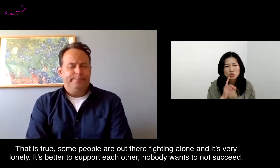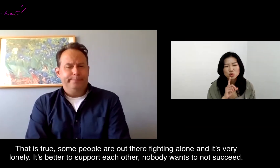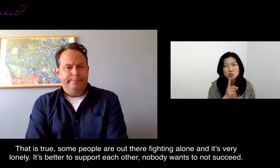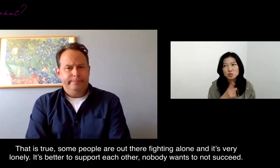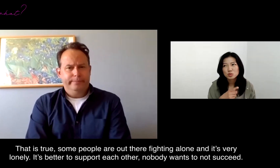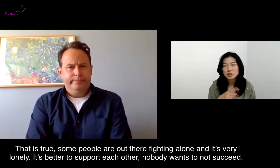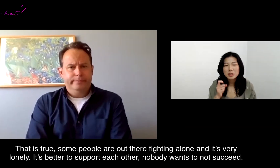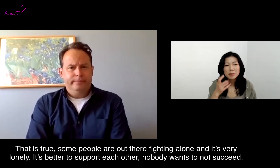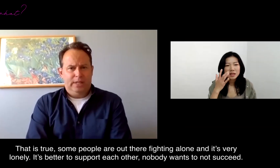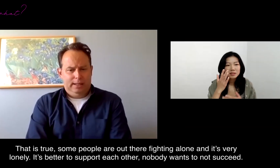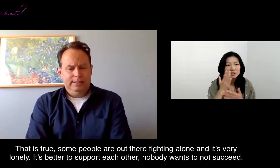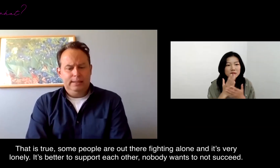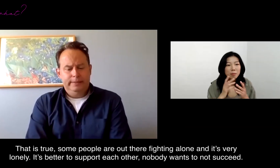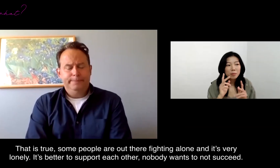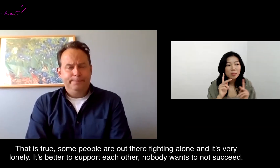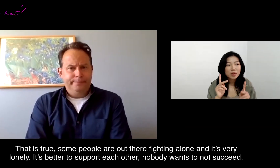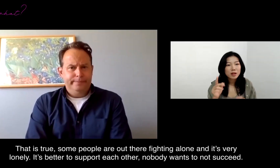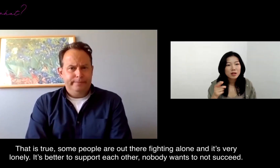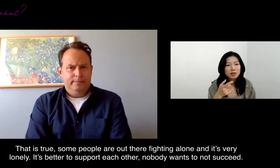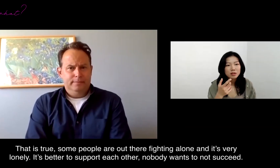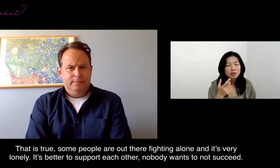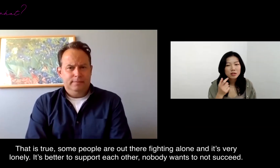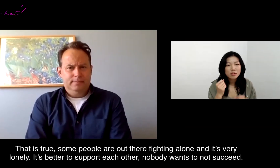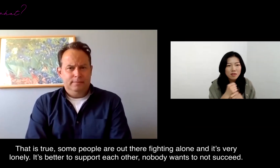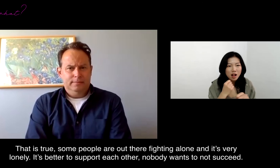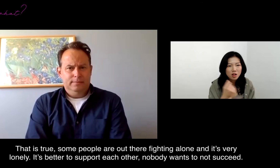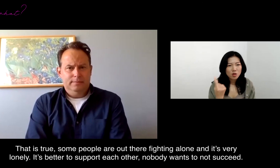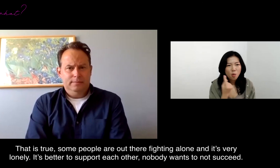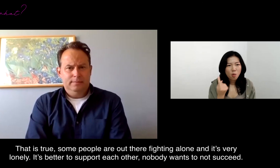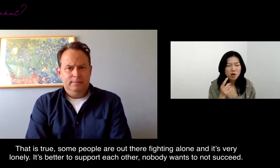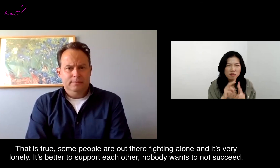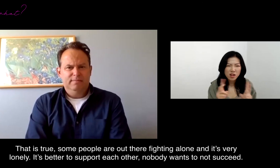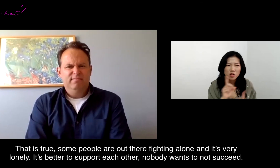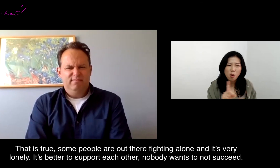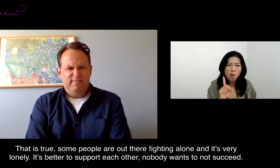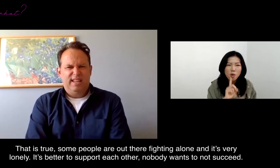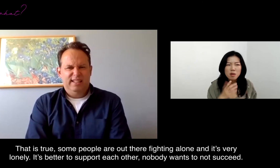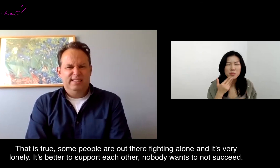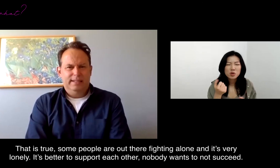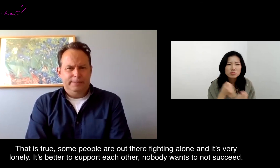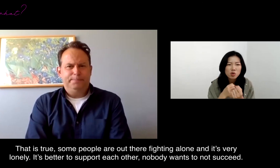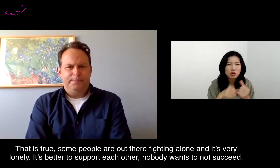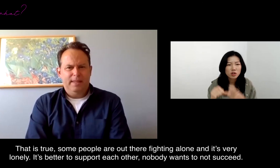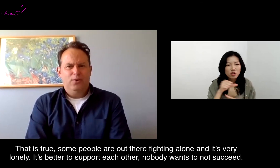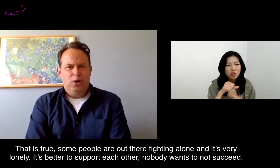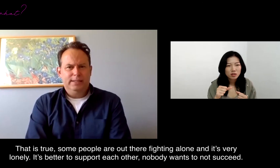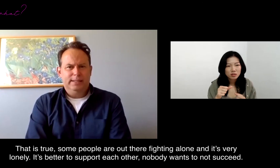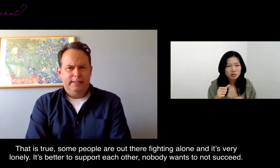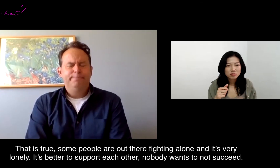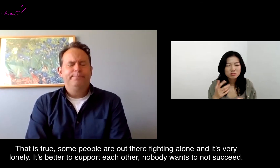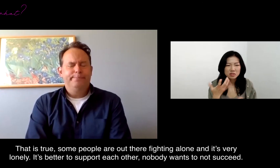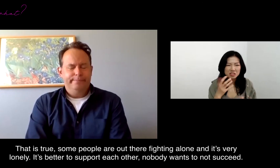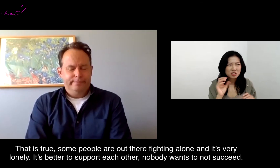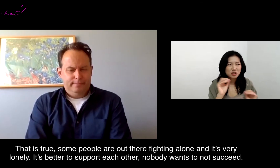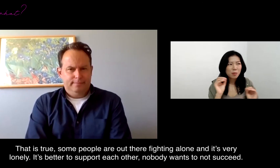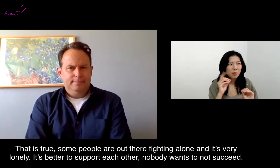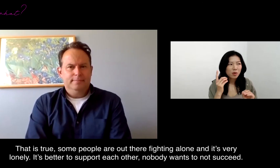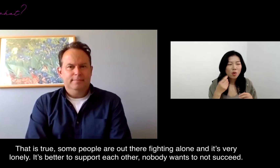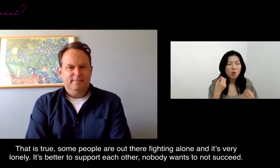That is true. Some people are out there fighting alone, and it's very lonely. It's better to support each other. Nobody